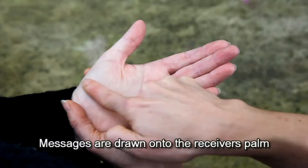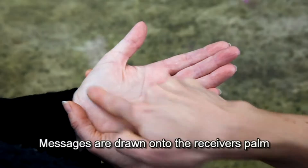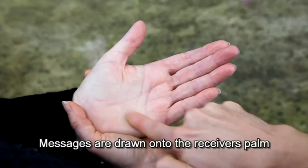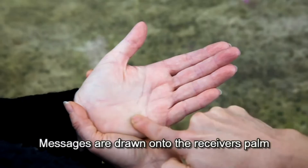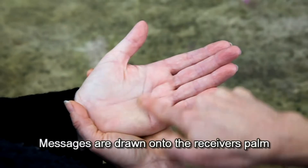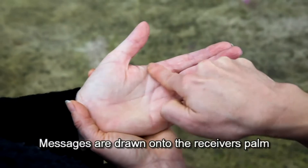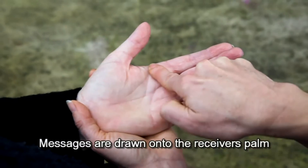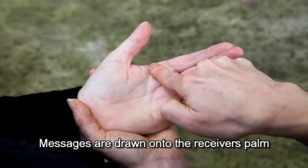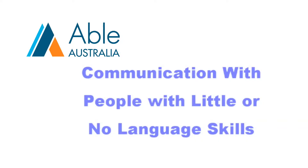palm.